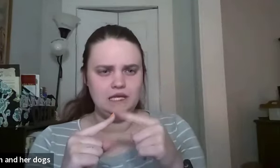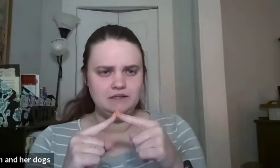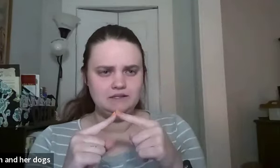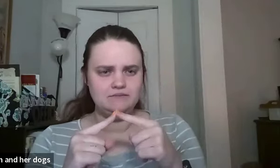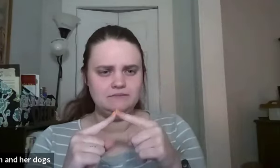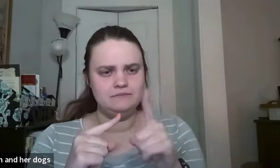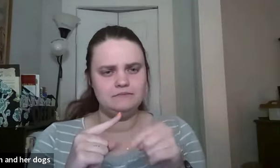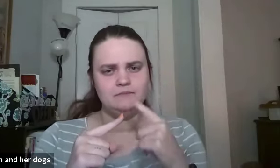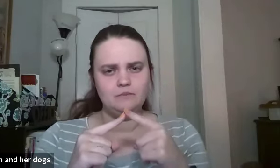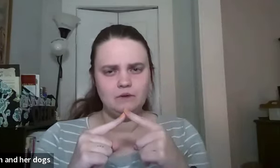when?